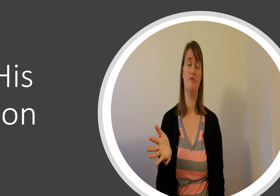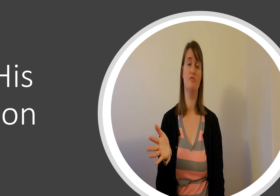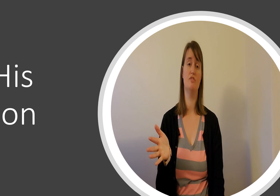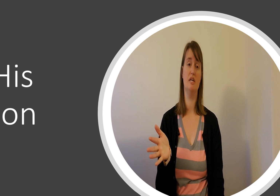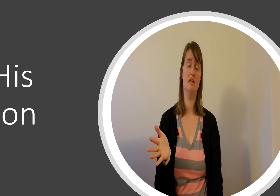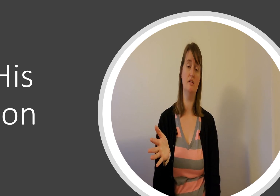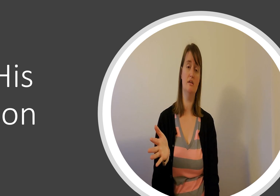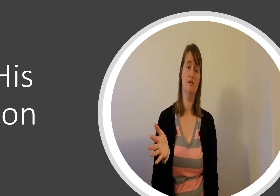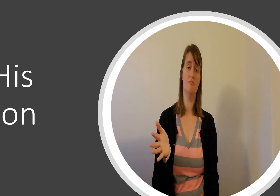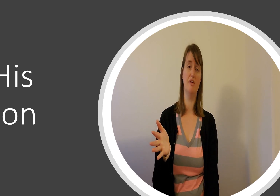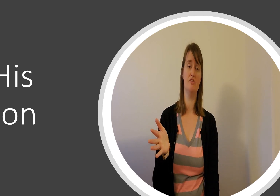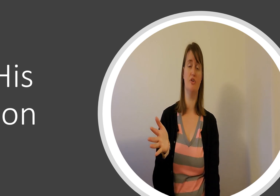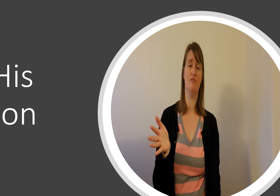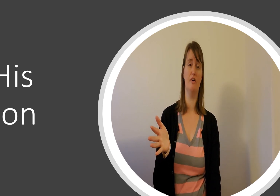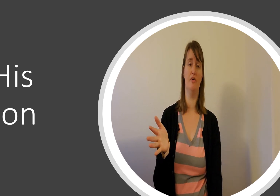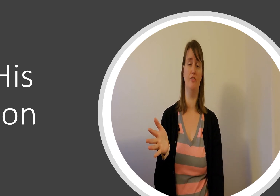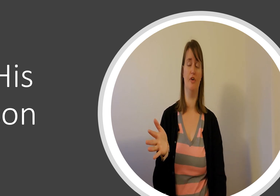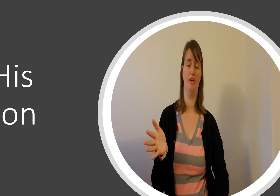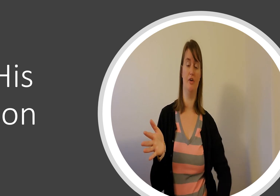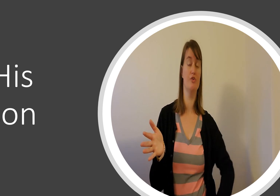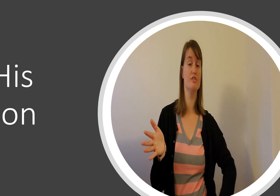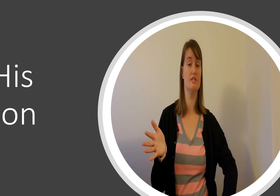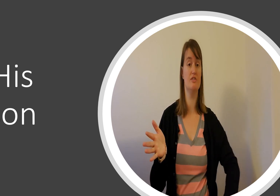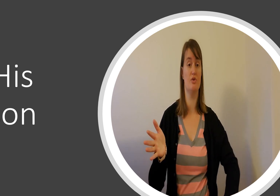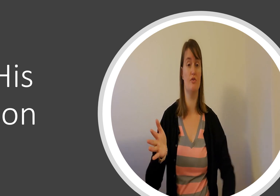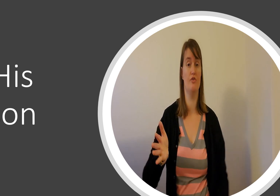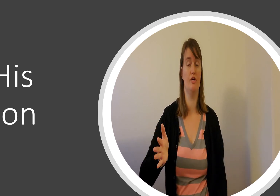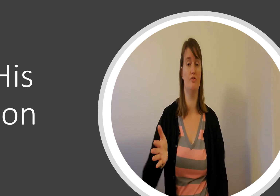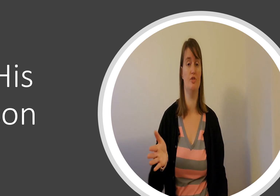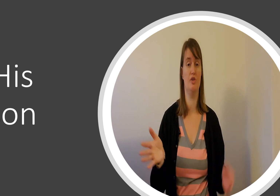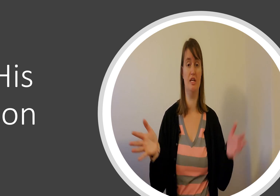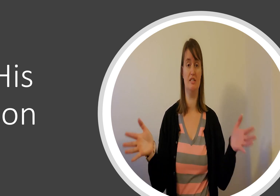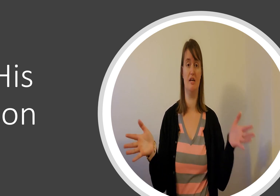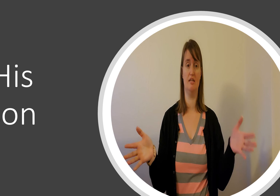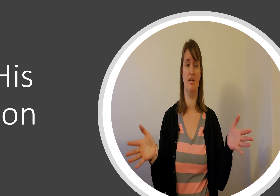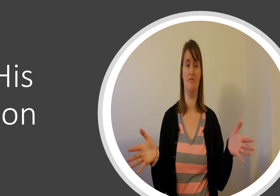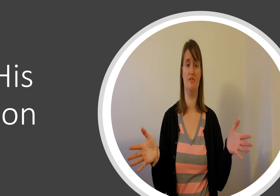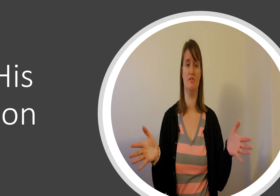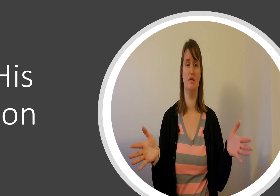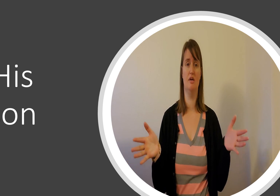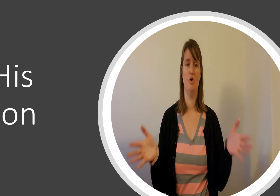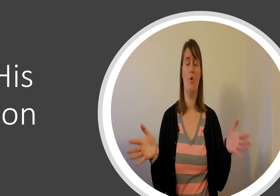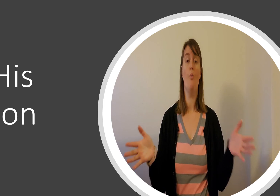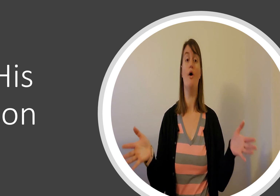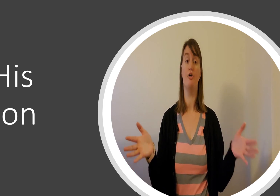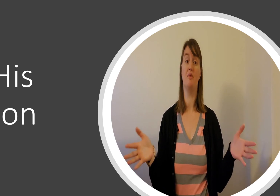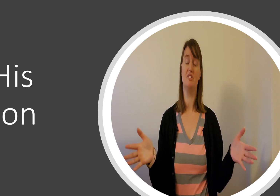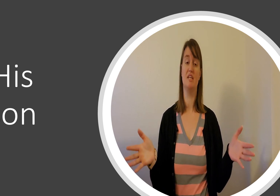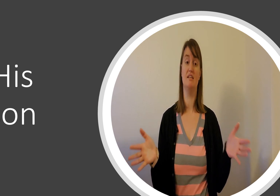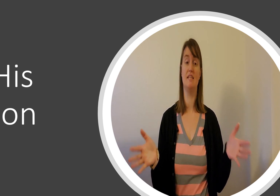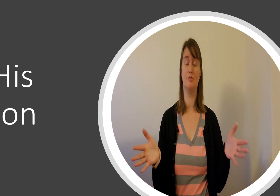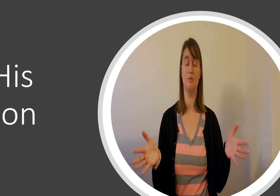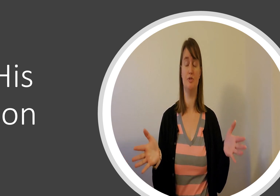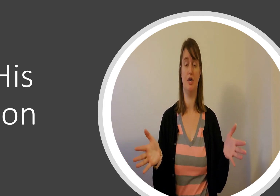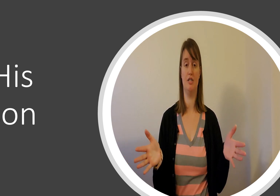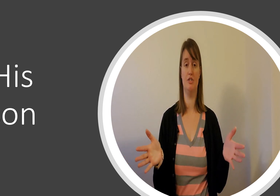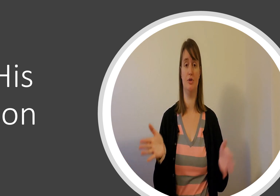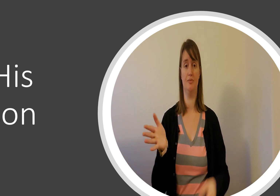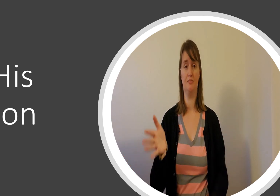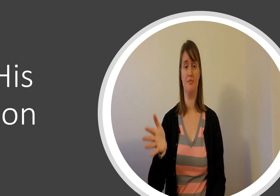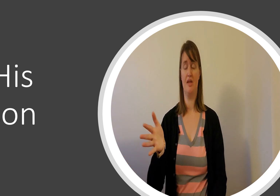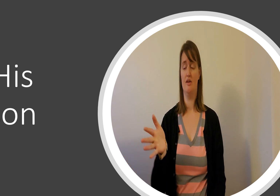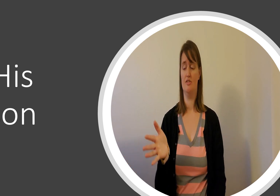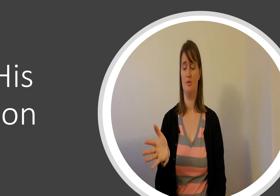If you've seen the picture of the Christus or of Christ returning, he's got kind of this welcoming stance. That's what we're trying to